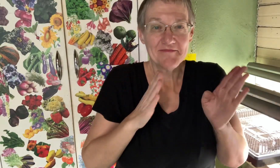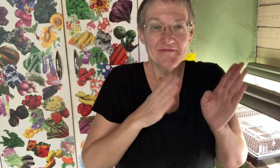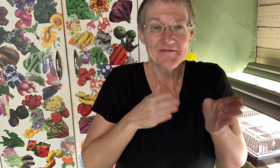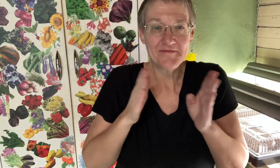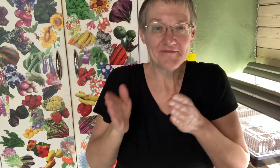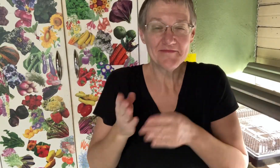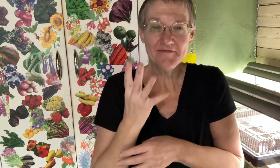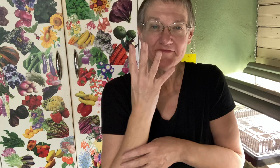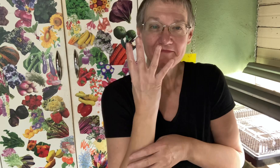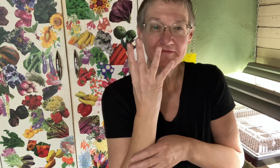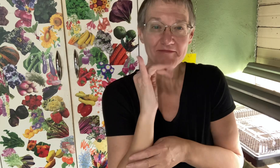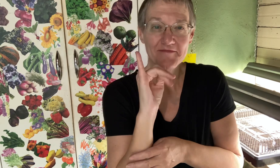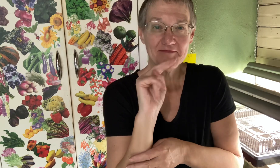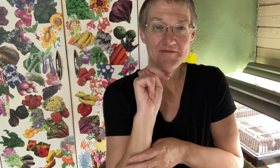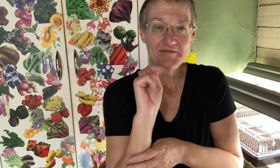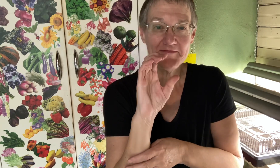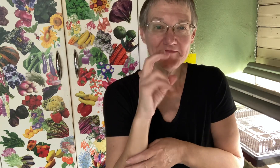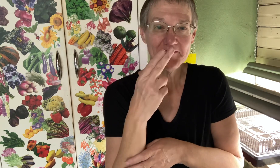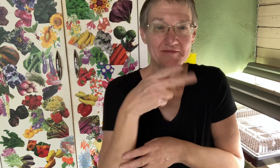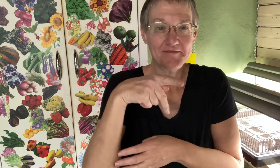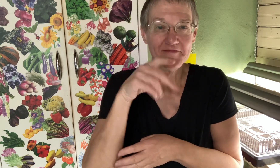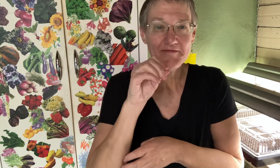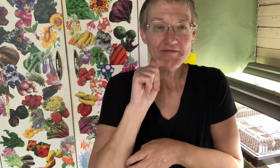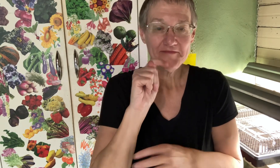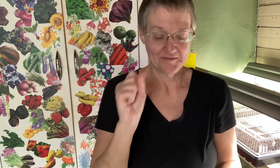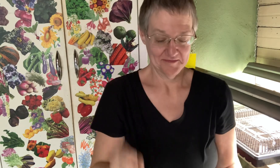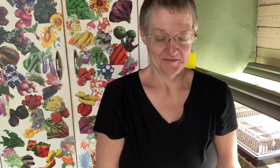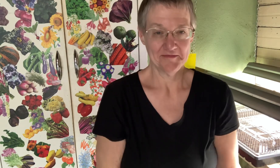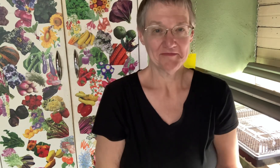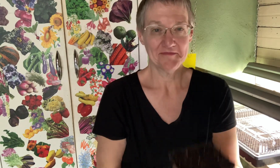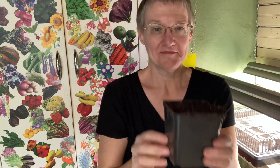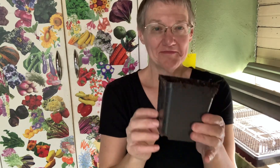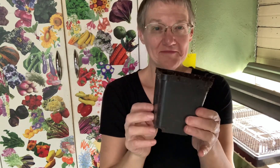Now I've already prepared some 4-inch pots.